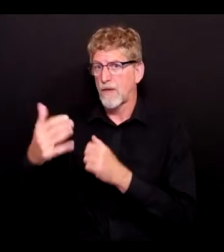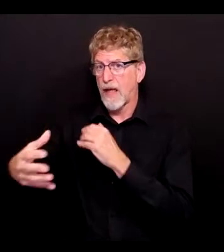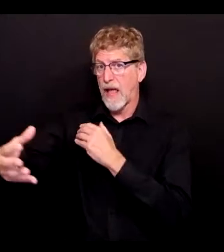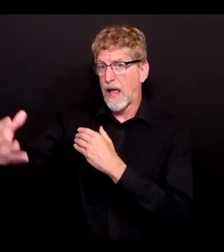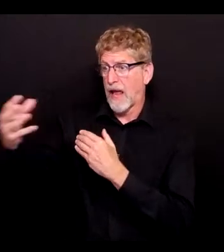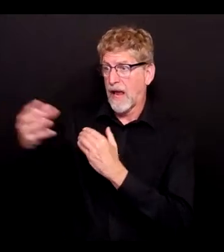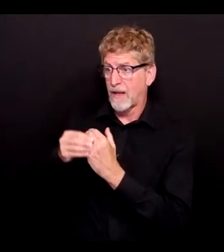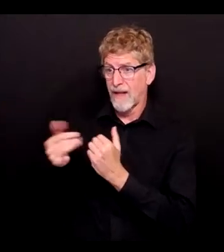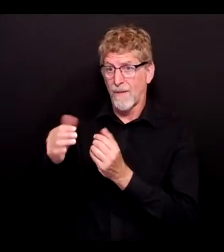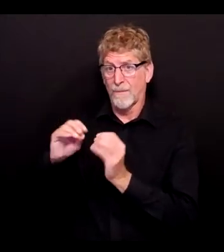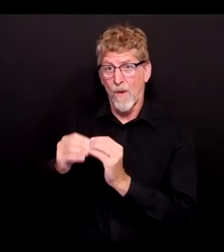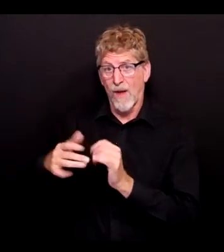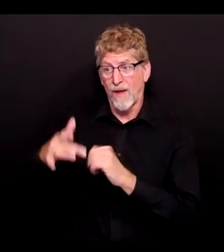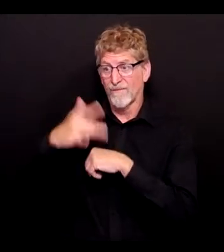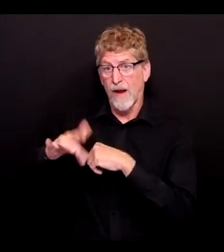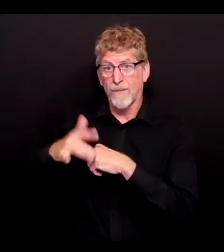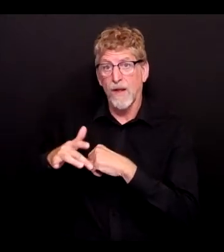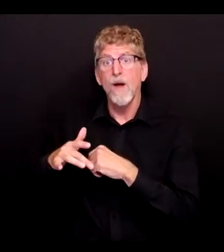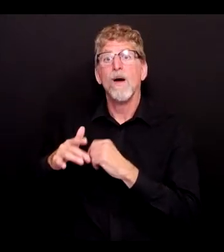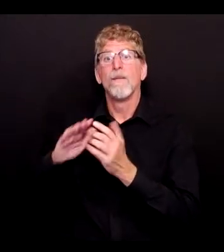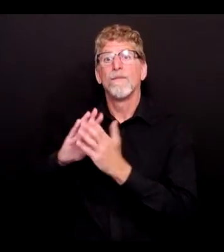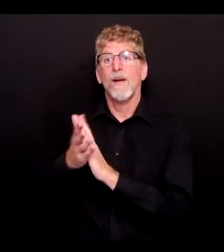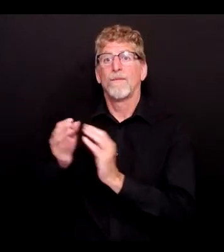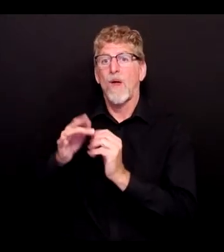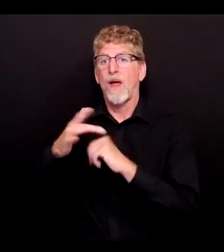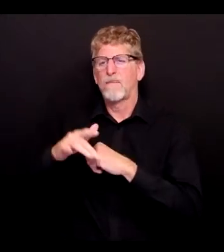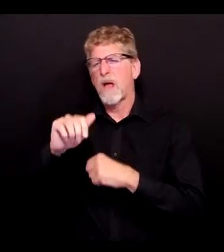in April. Thank you.